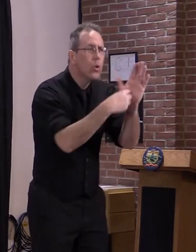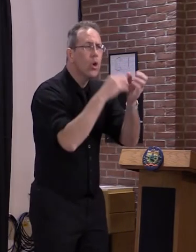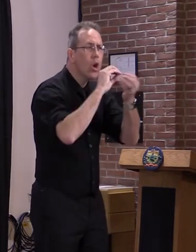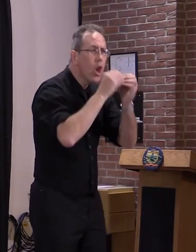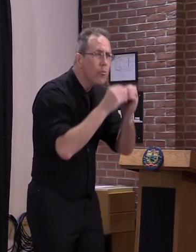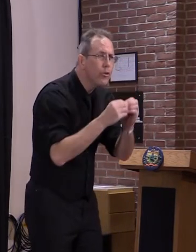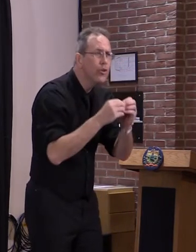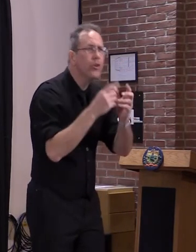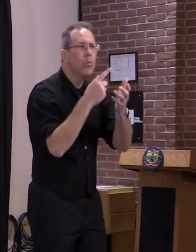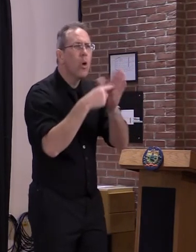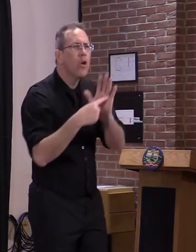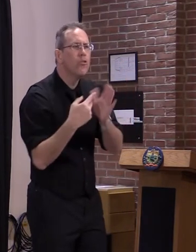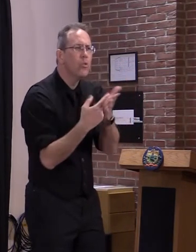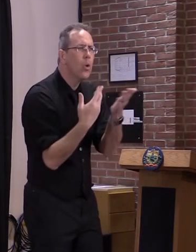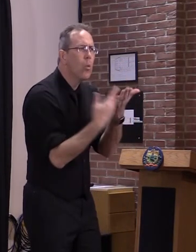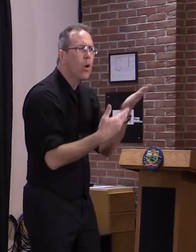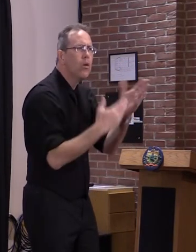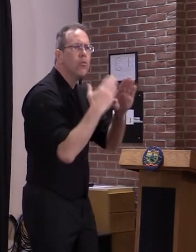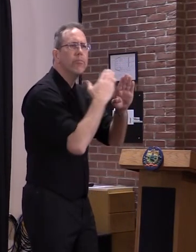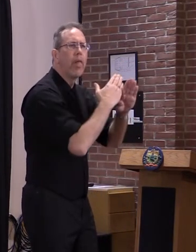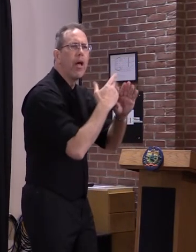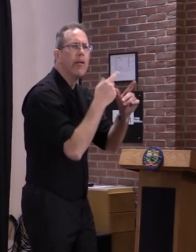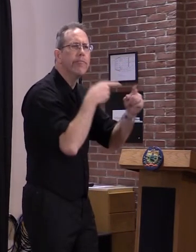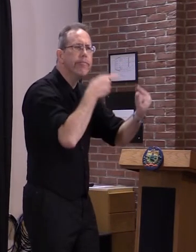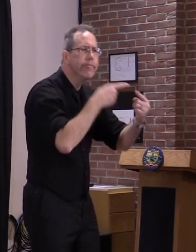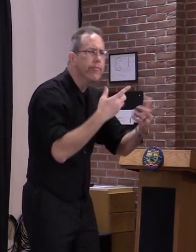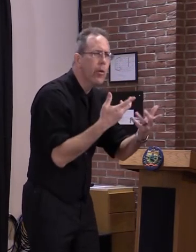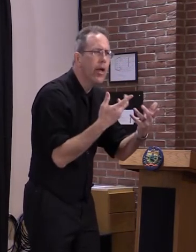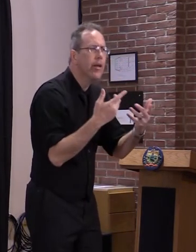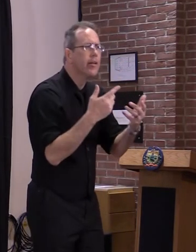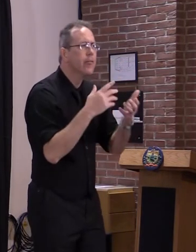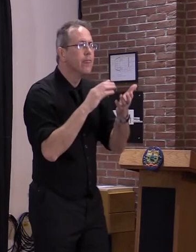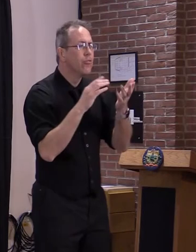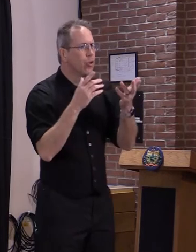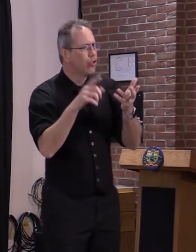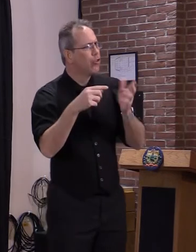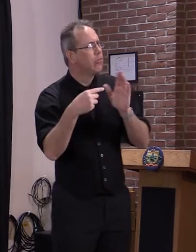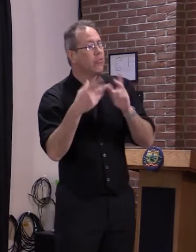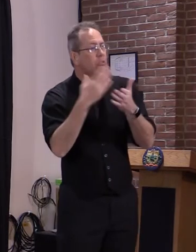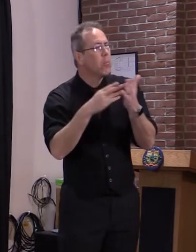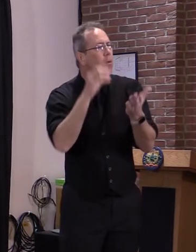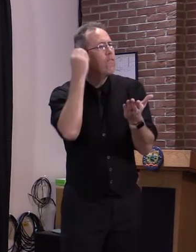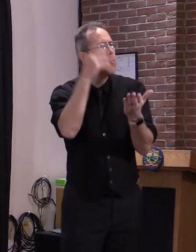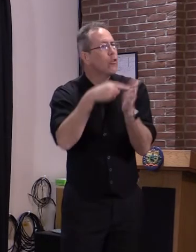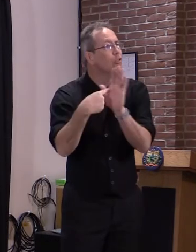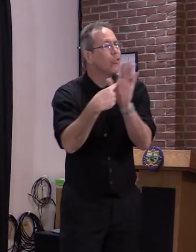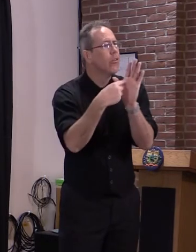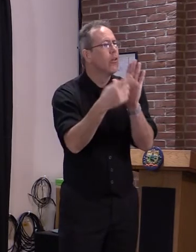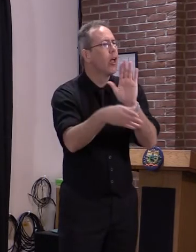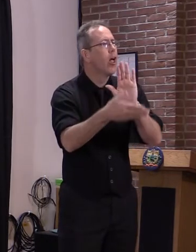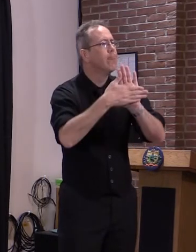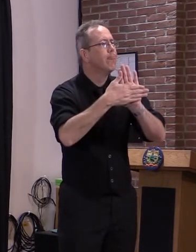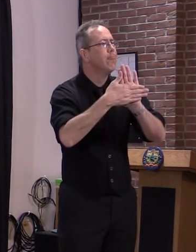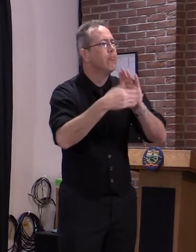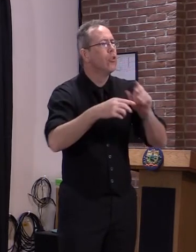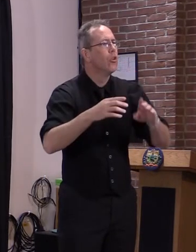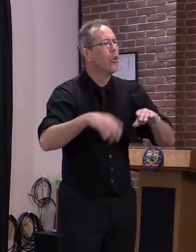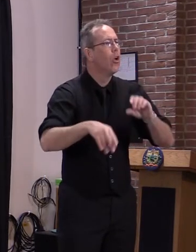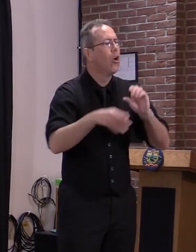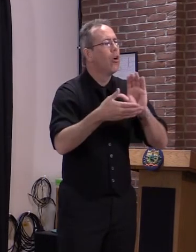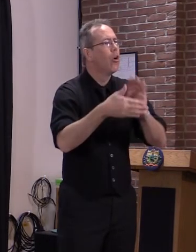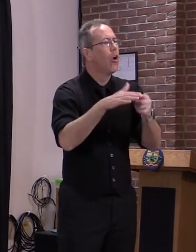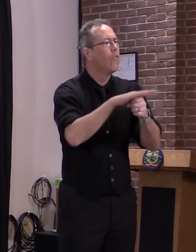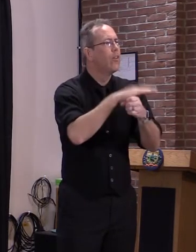is public record later on. So Governor, I'm wondering what you would, or your administration